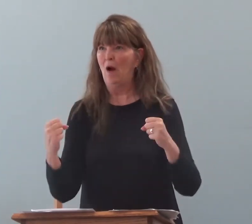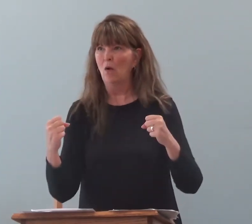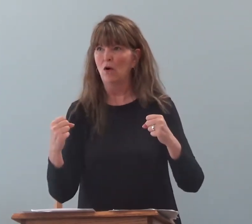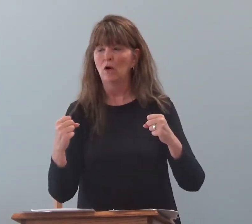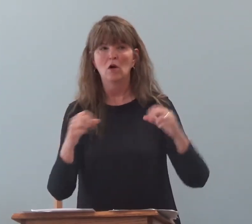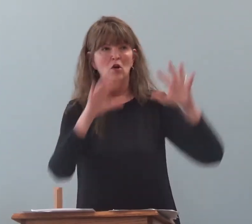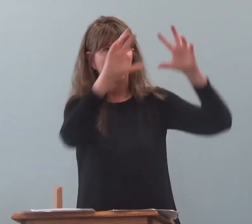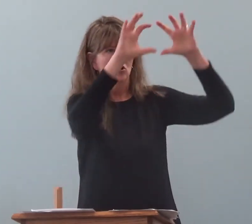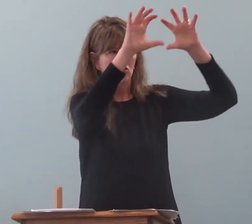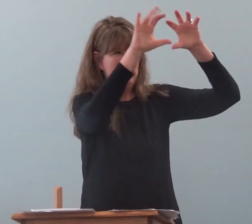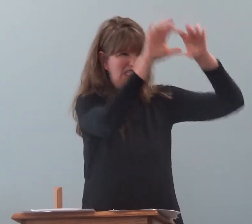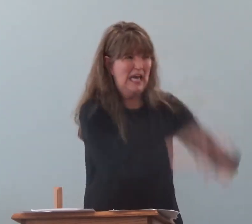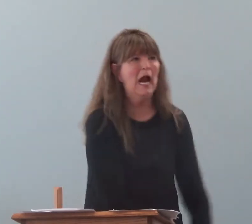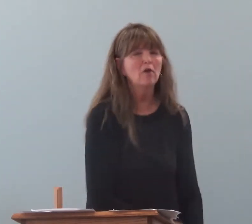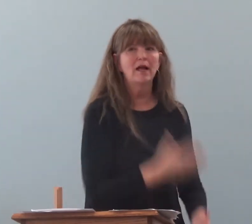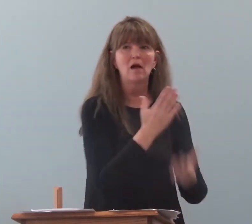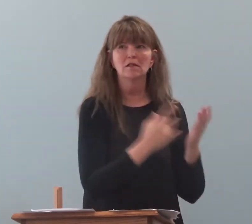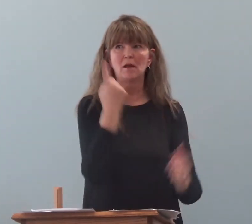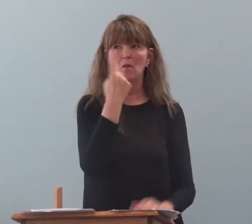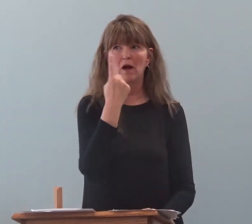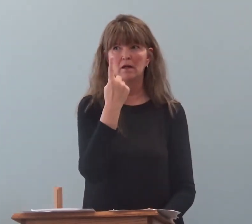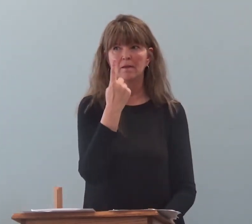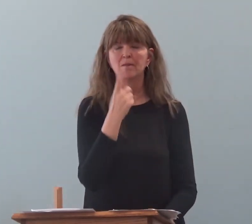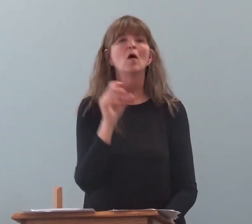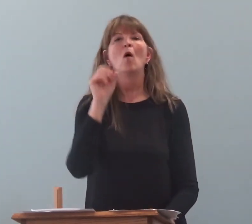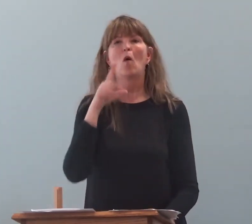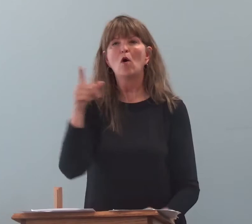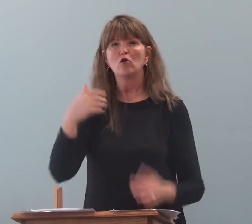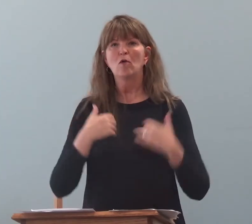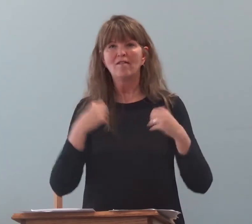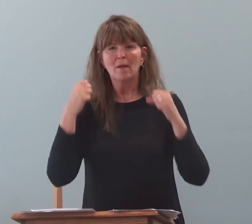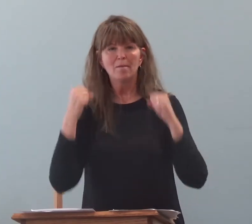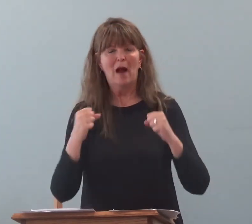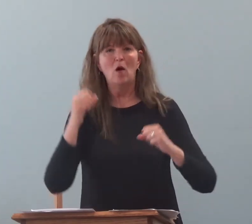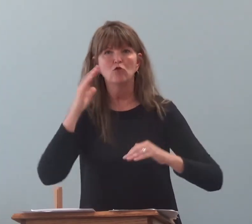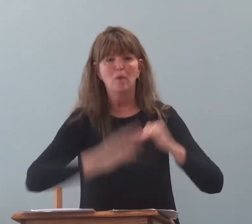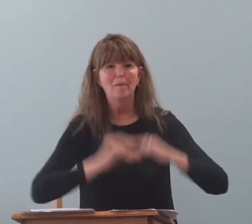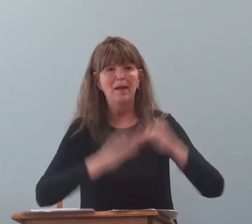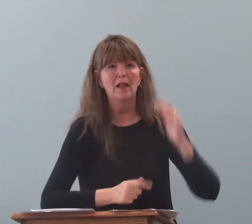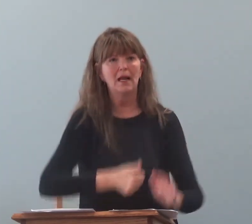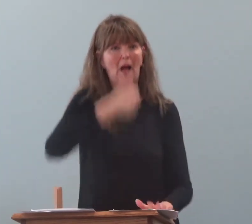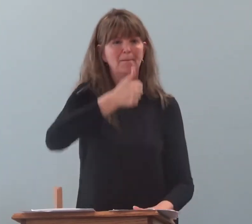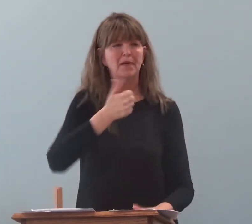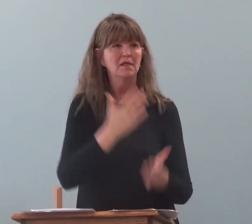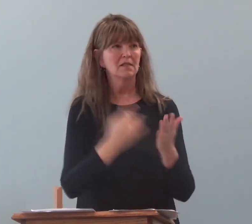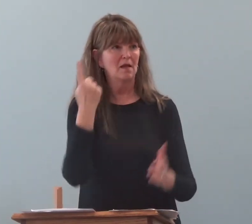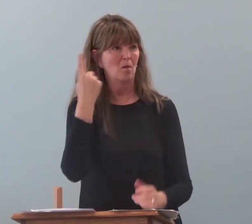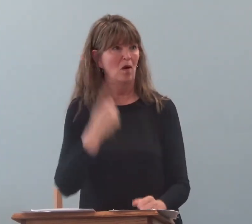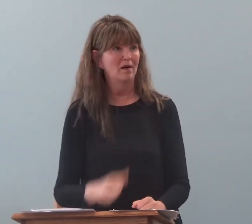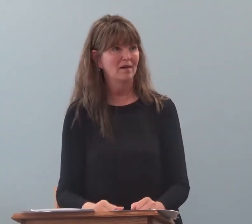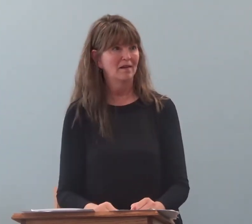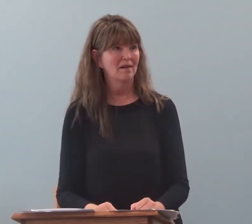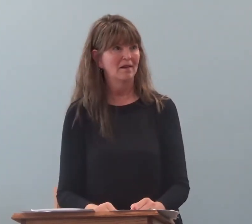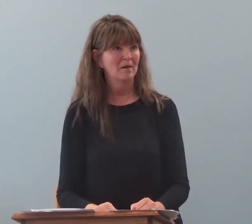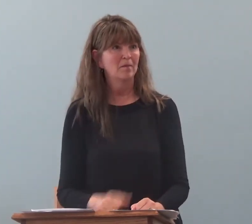That you have the power to tear down someone, or you have the power to build them up.